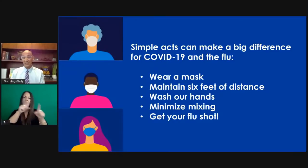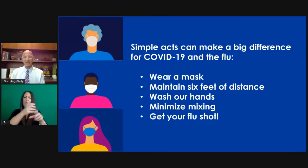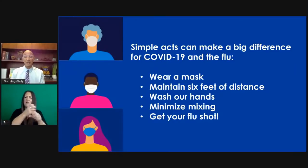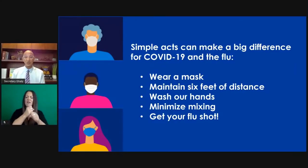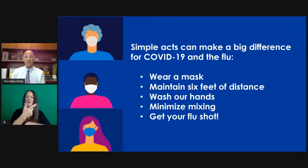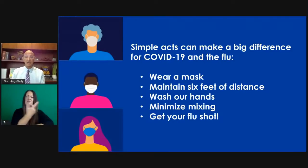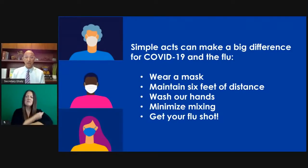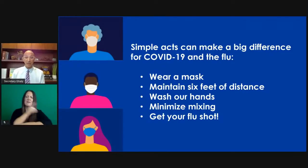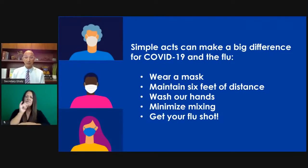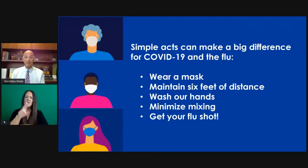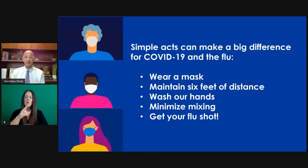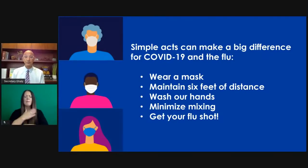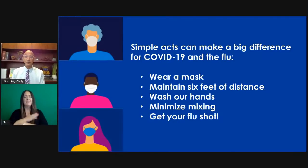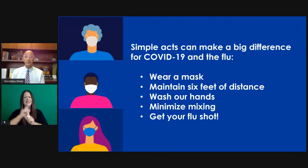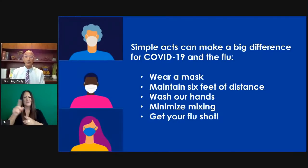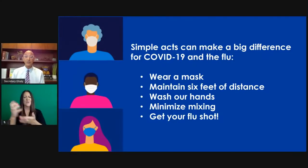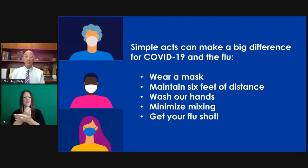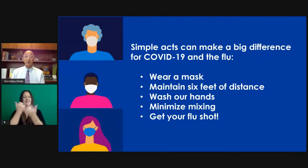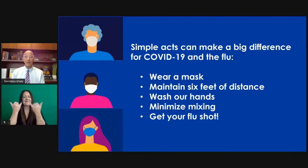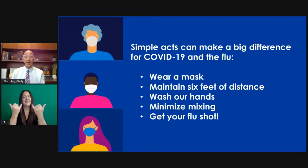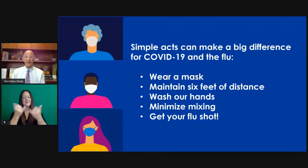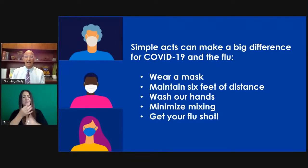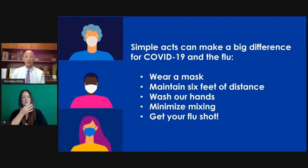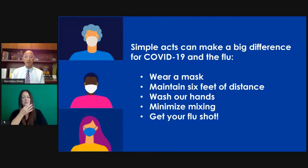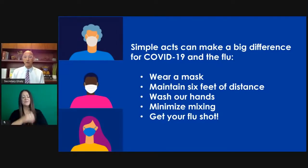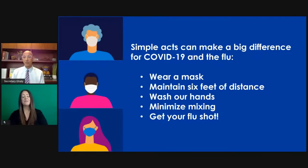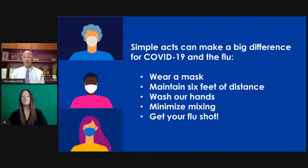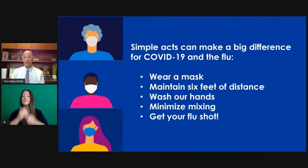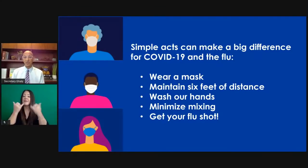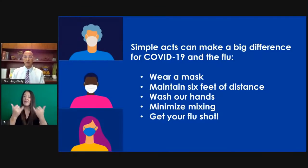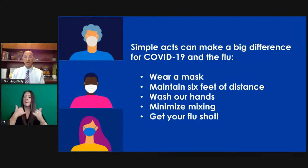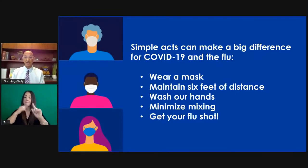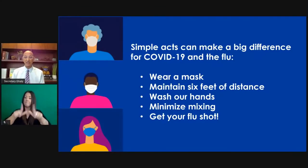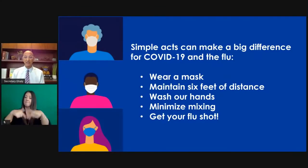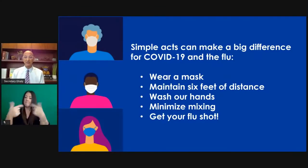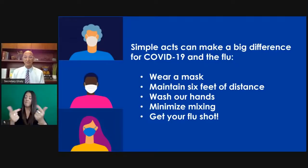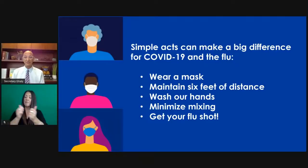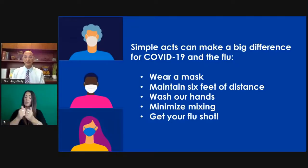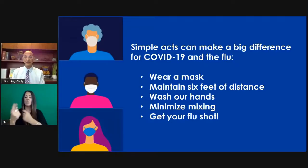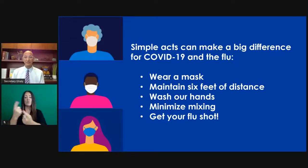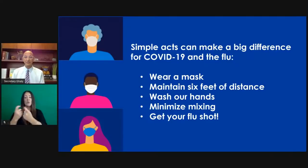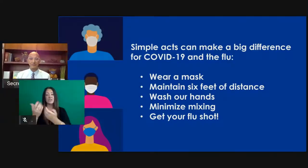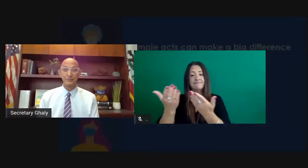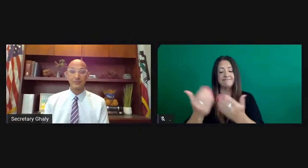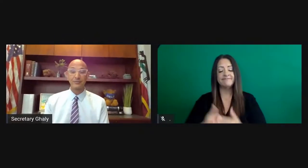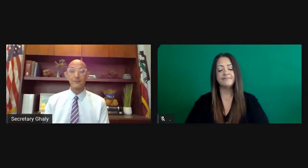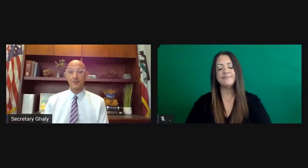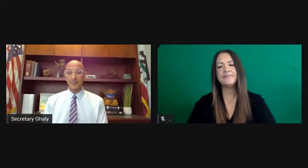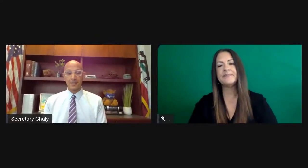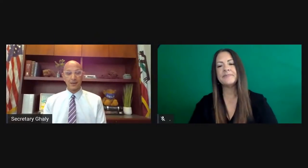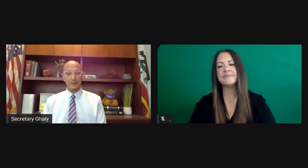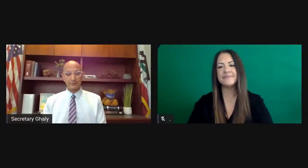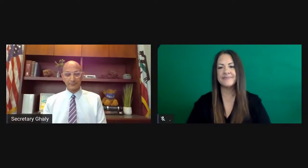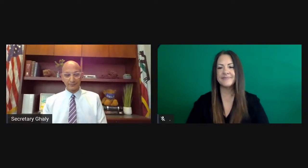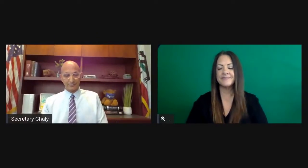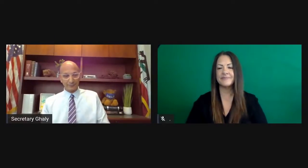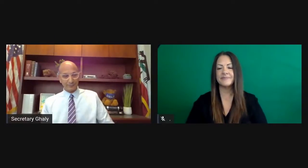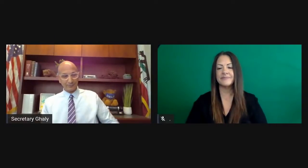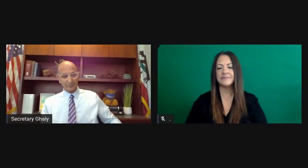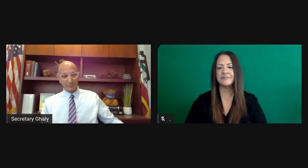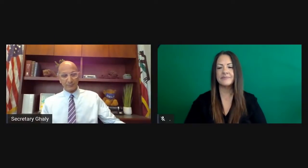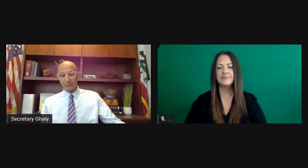please get it as soon as you can. So with that, I want to open it up to questions. Patrick Ghaly,